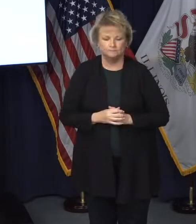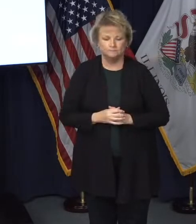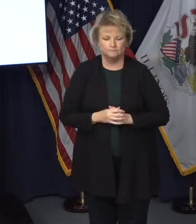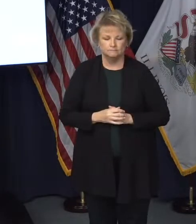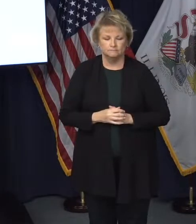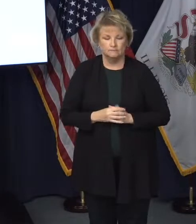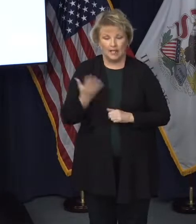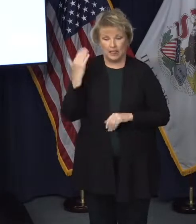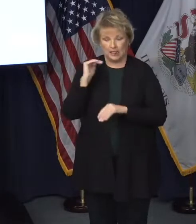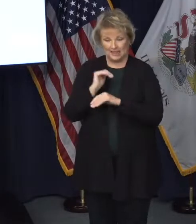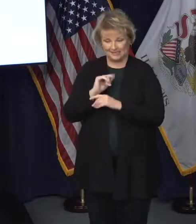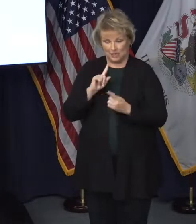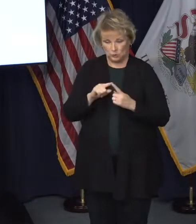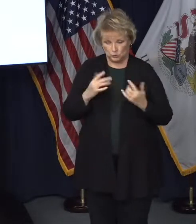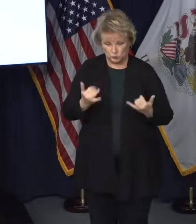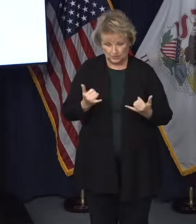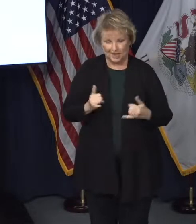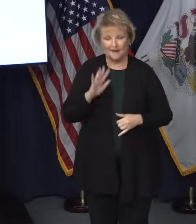Overnight,